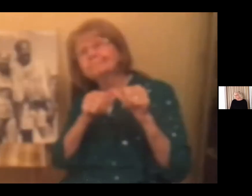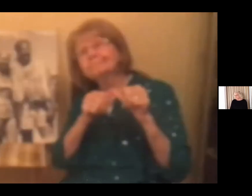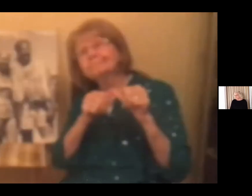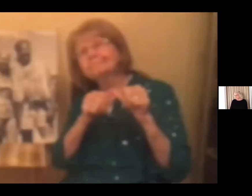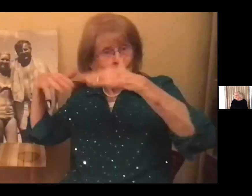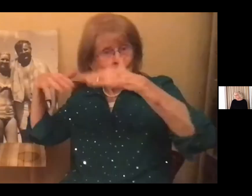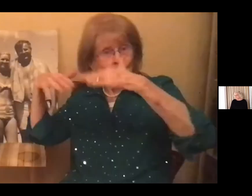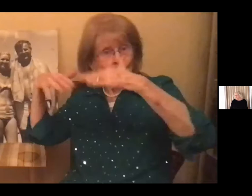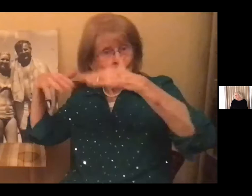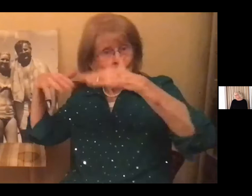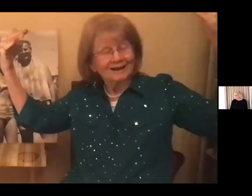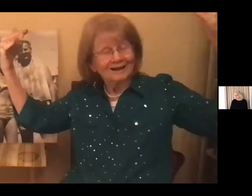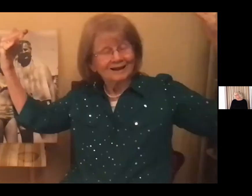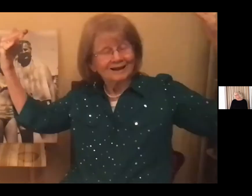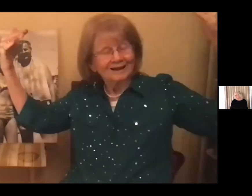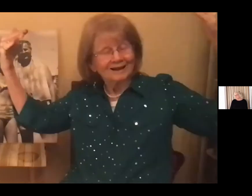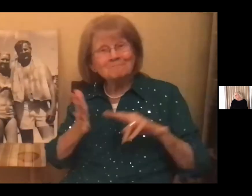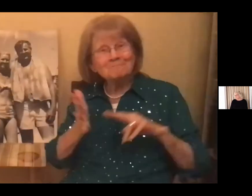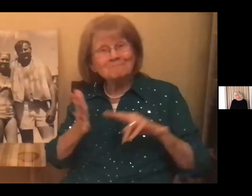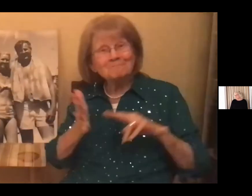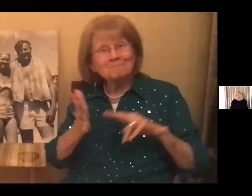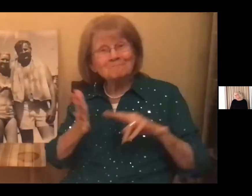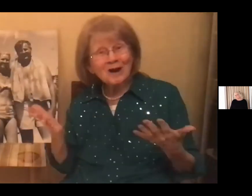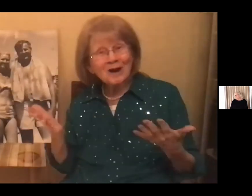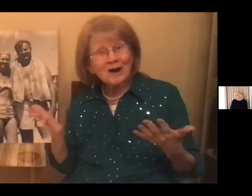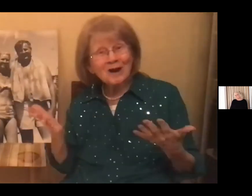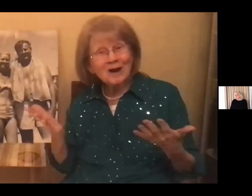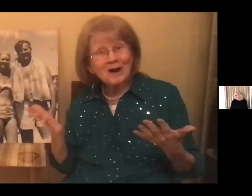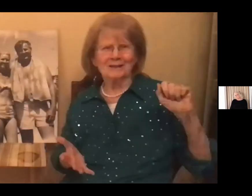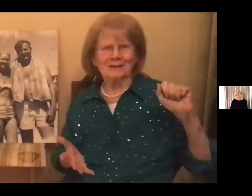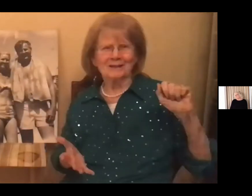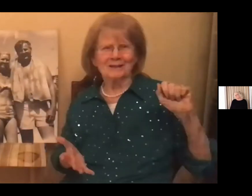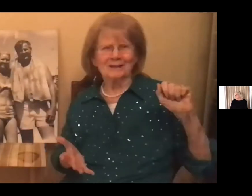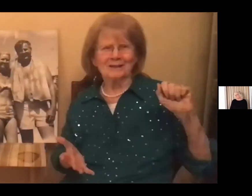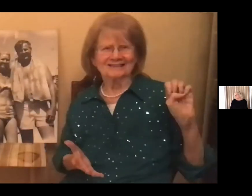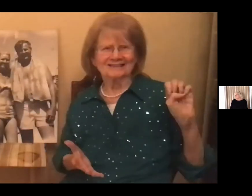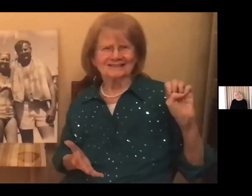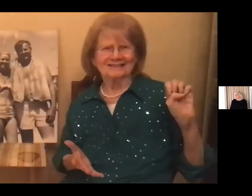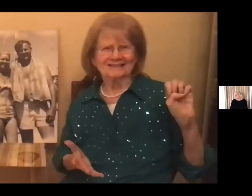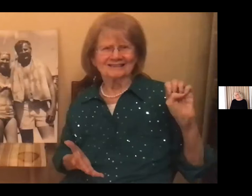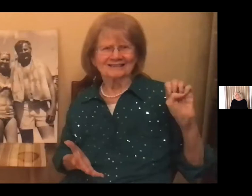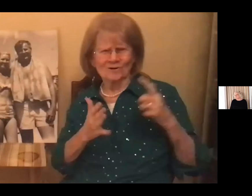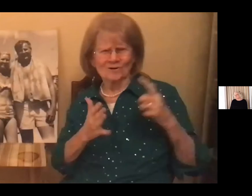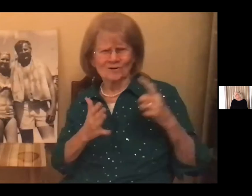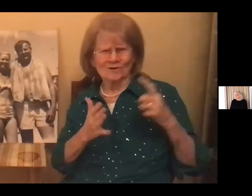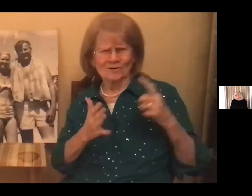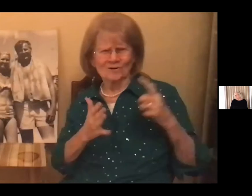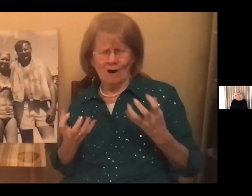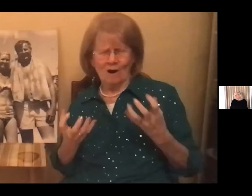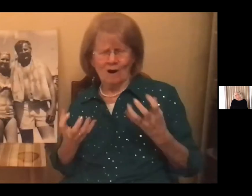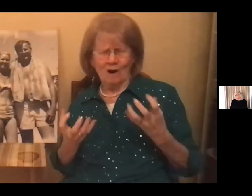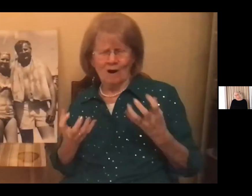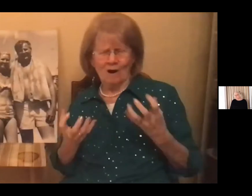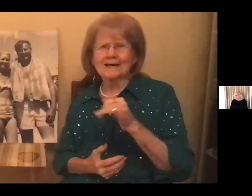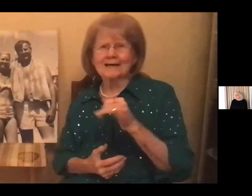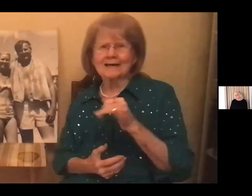when he is now in heaven, that means that he has peace. And that's